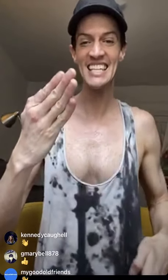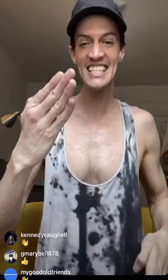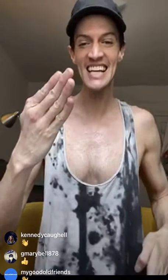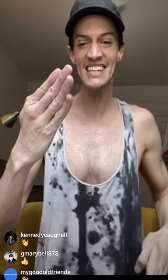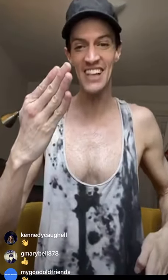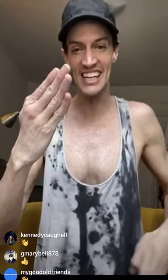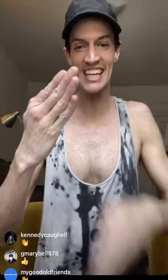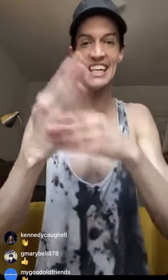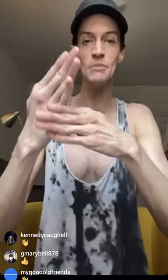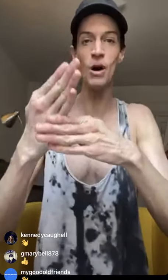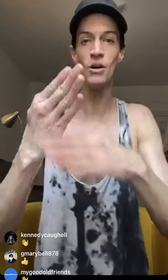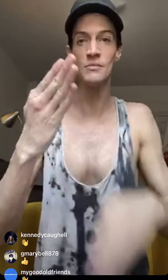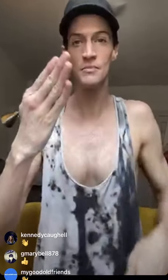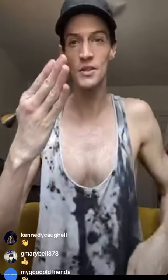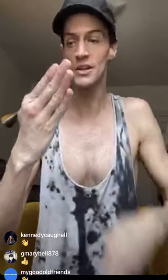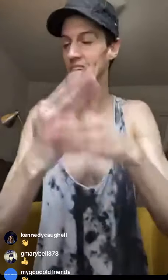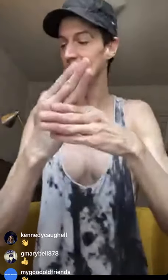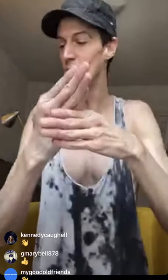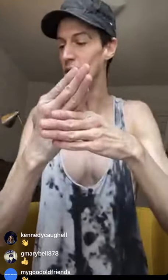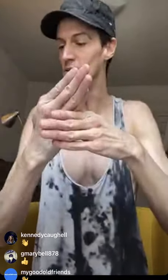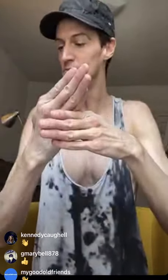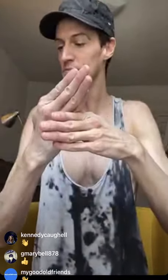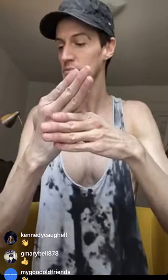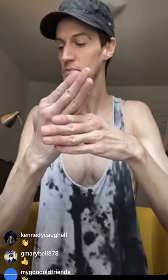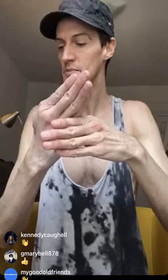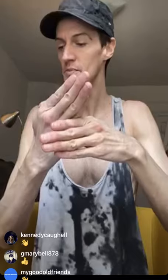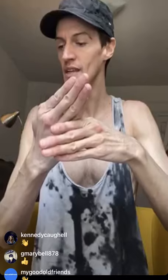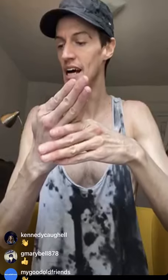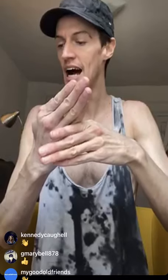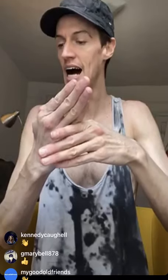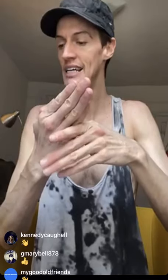kind of like kicking a ball, so kicking the ball. Hockey,